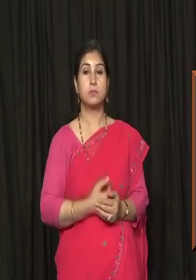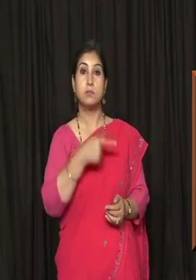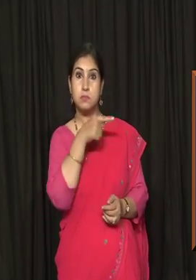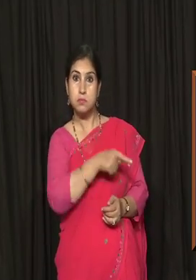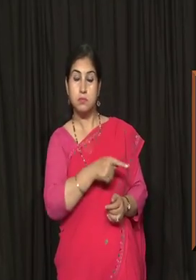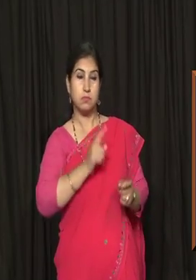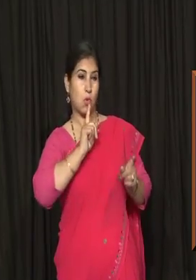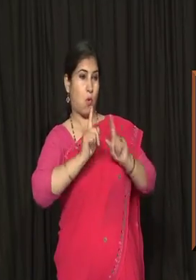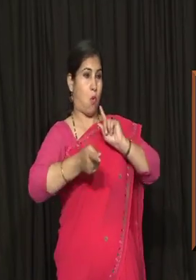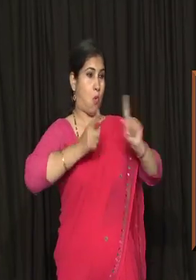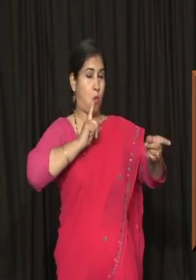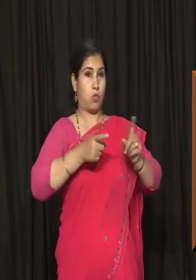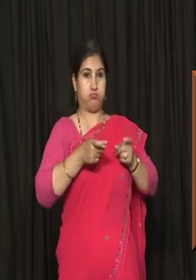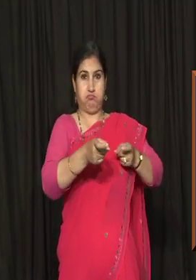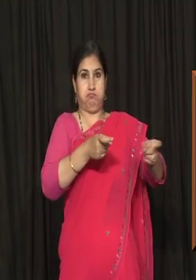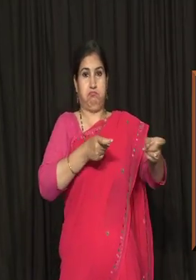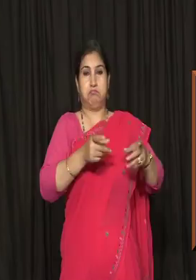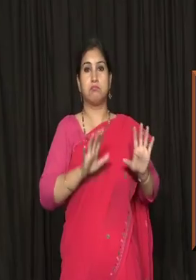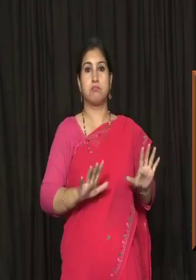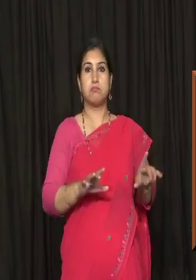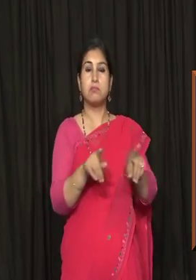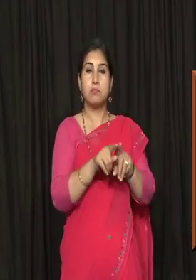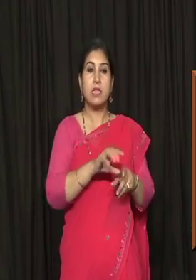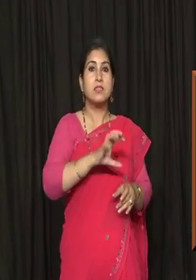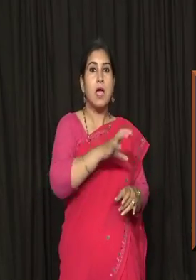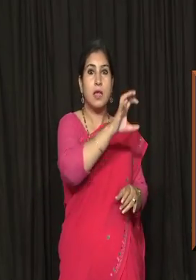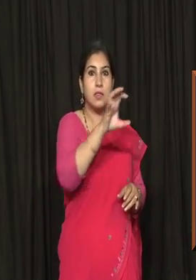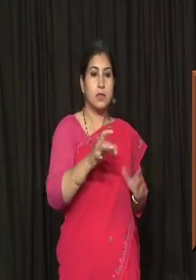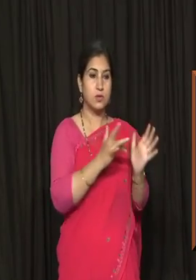and he ruled over the states of the church.